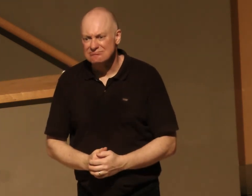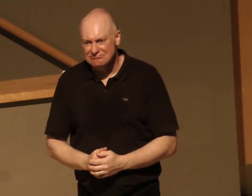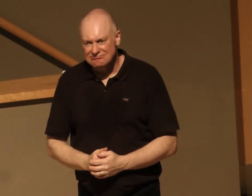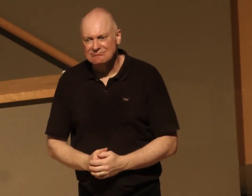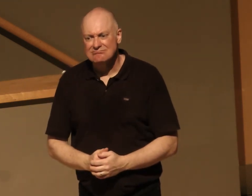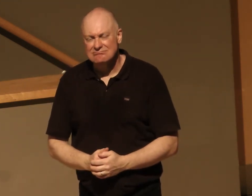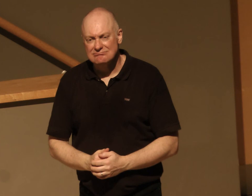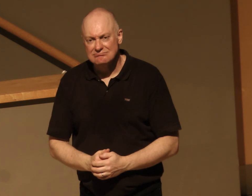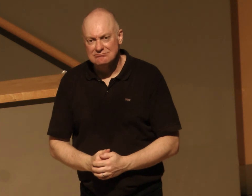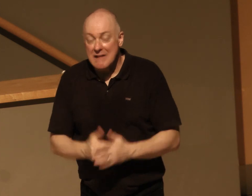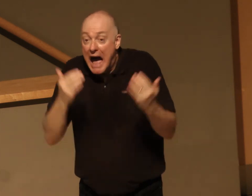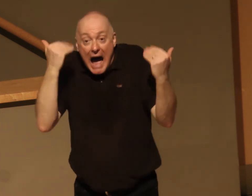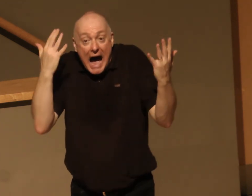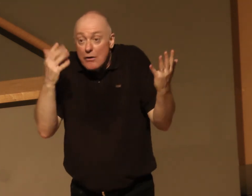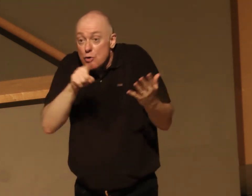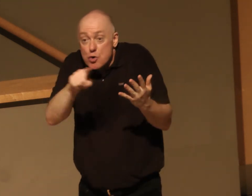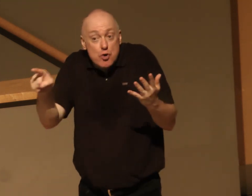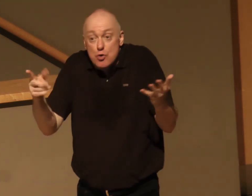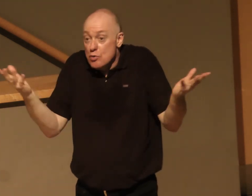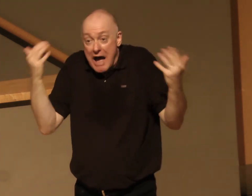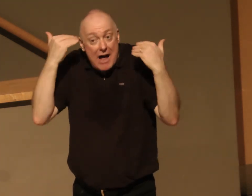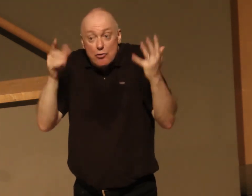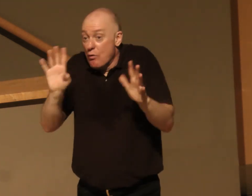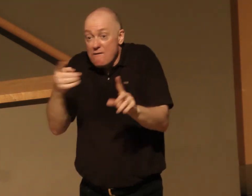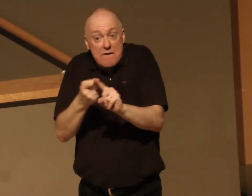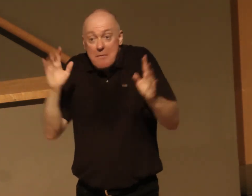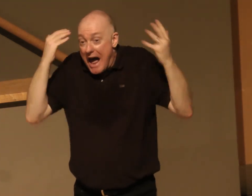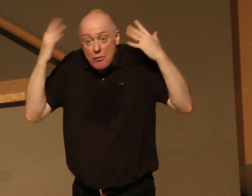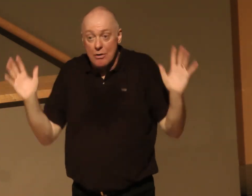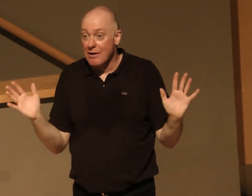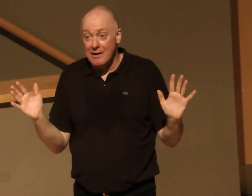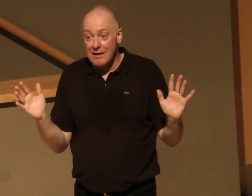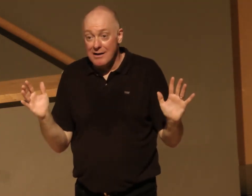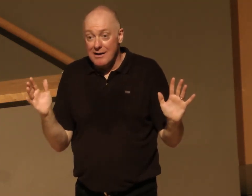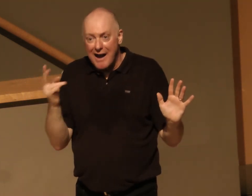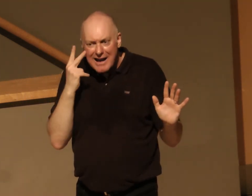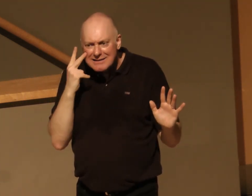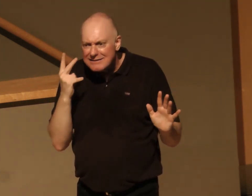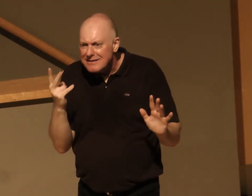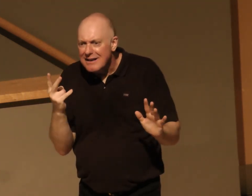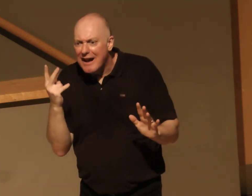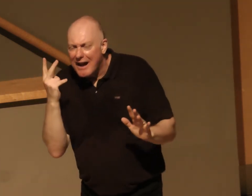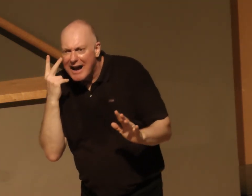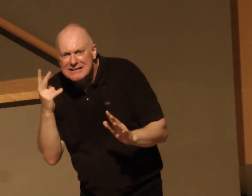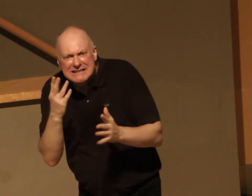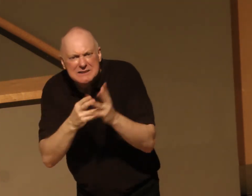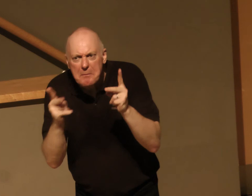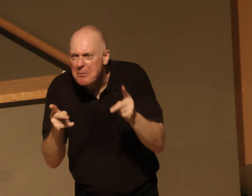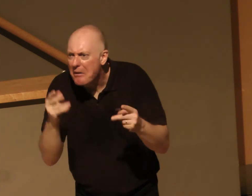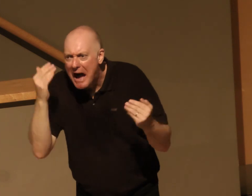I don't know you I don't know where you're from I see a lot of familiar faces from our church I love you all There's other people I don't really recognize